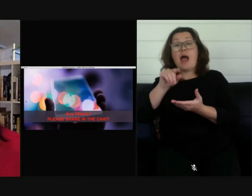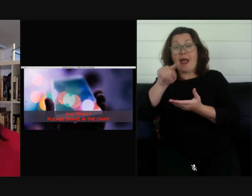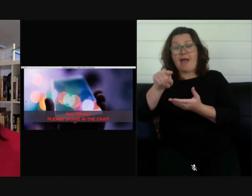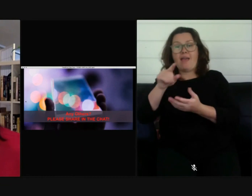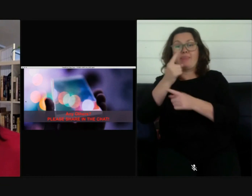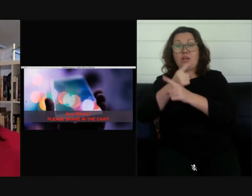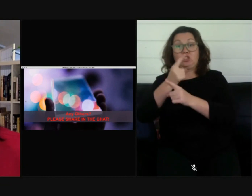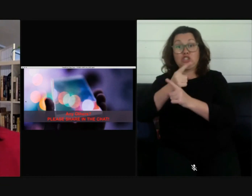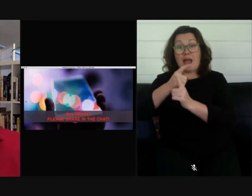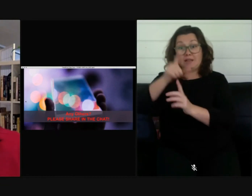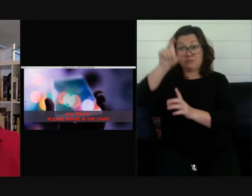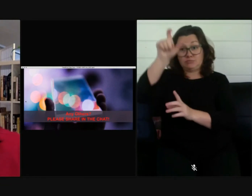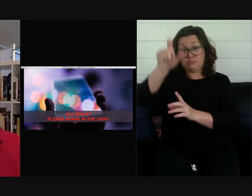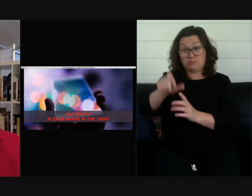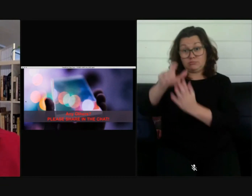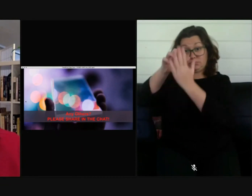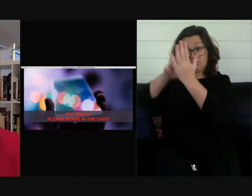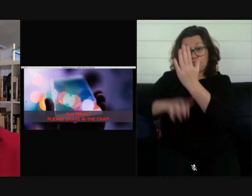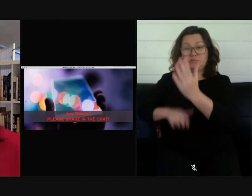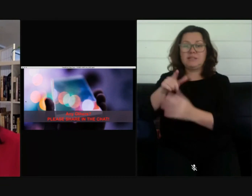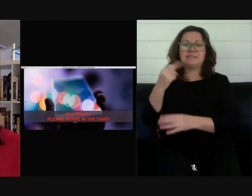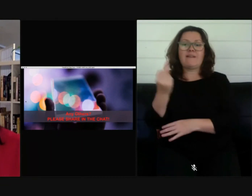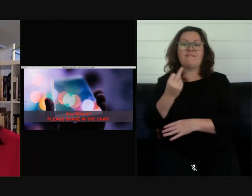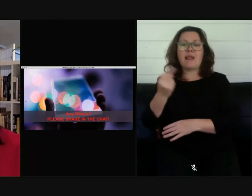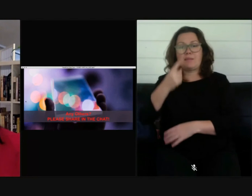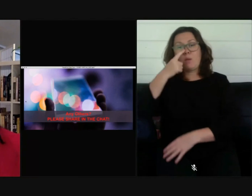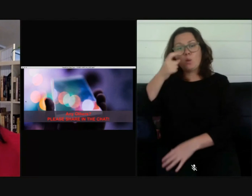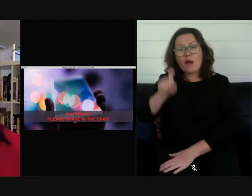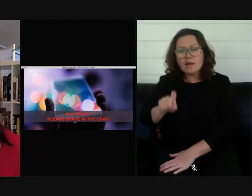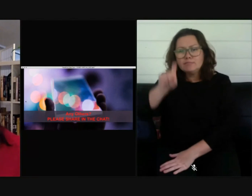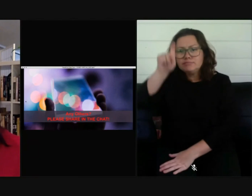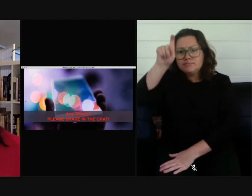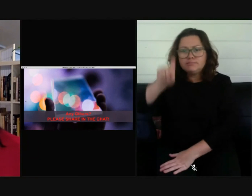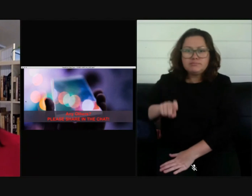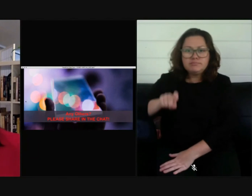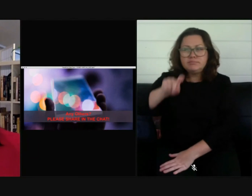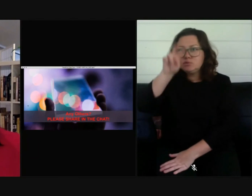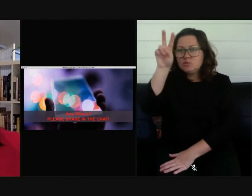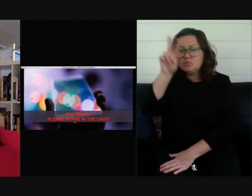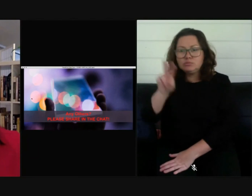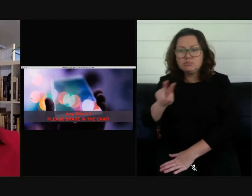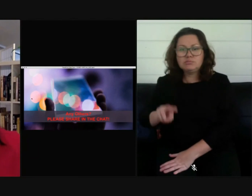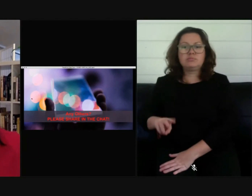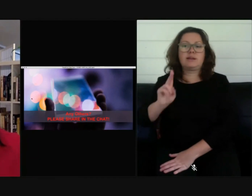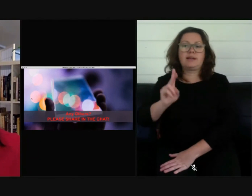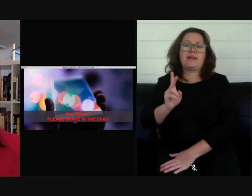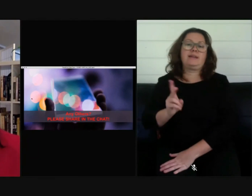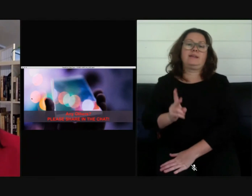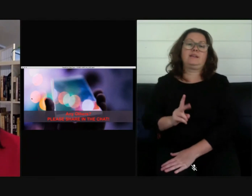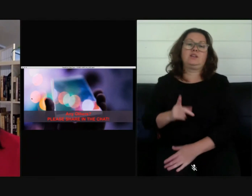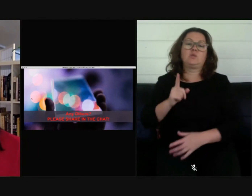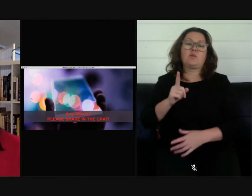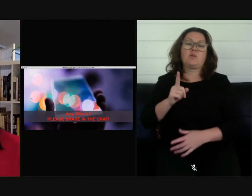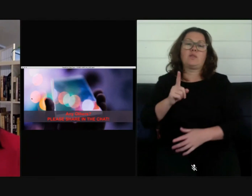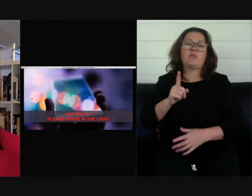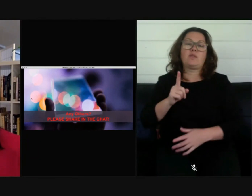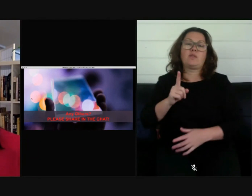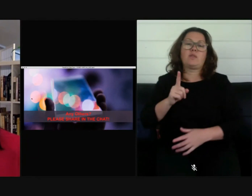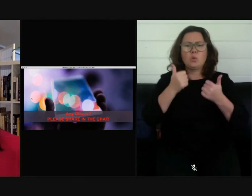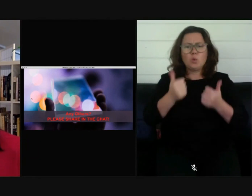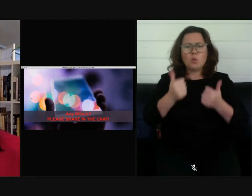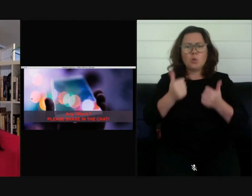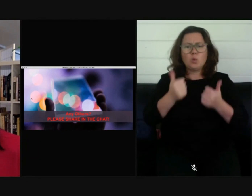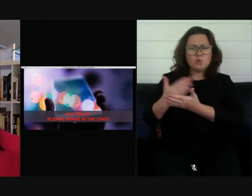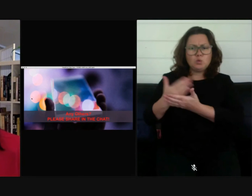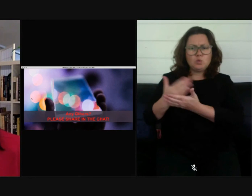So share your resources with each other. That would be amazing. Megan is popping something in the chat about WIFT. Oh, good